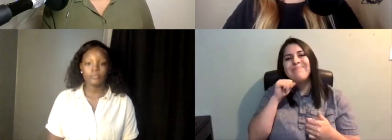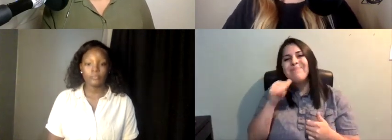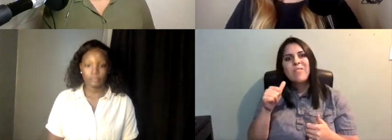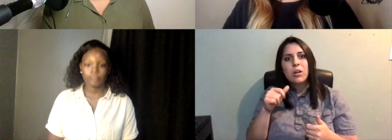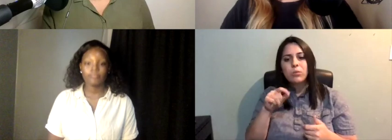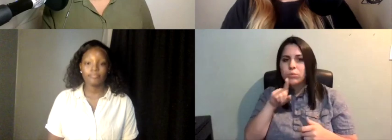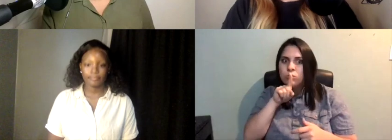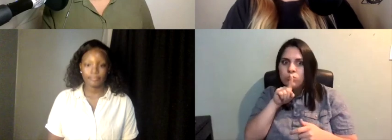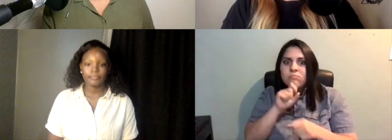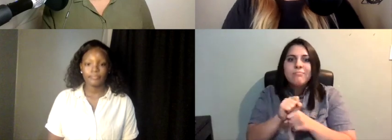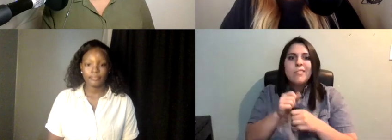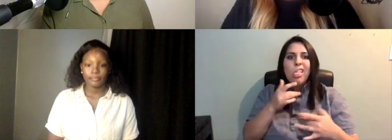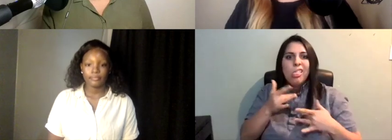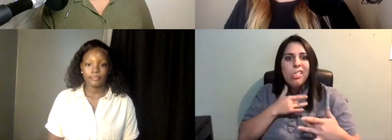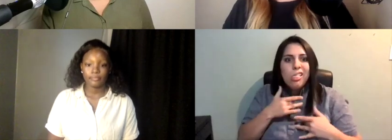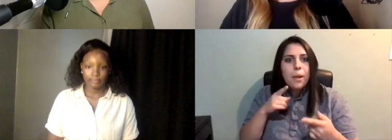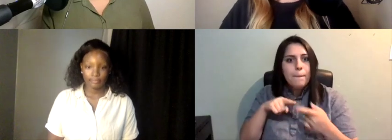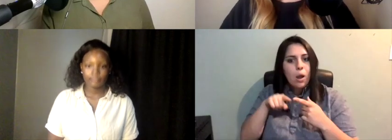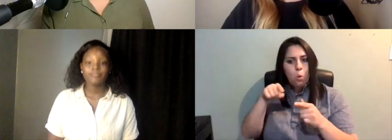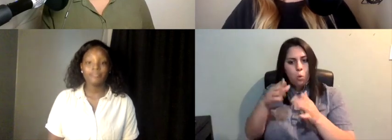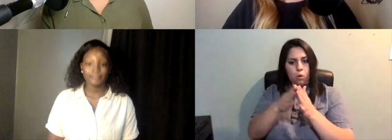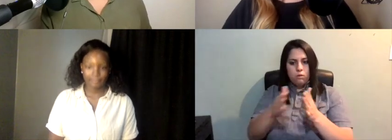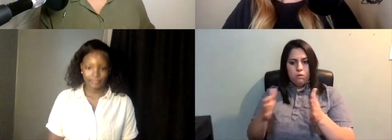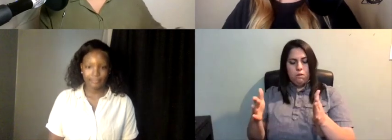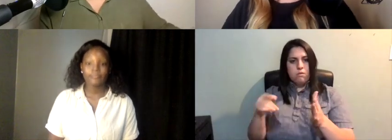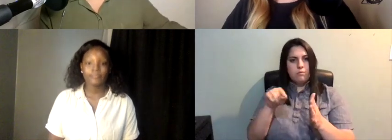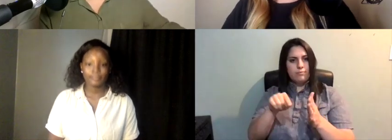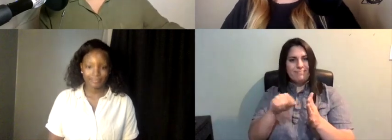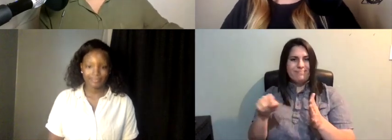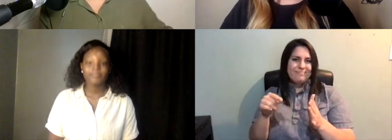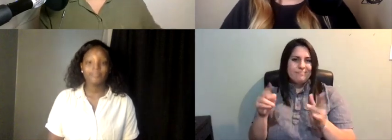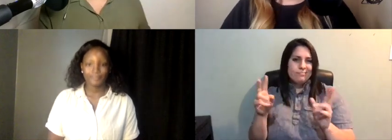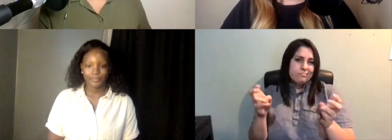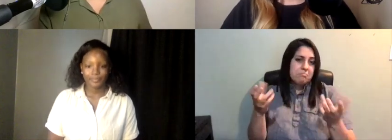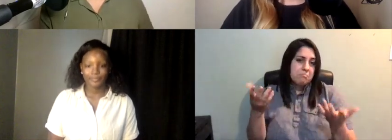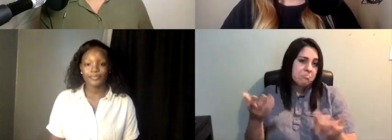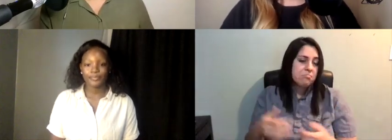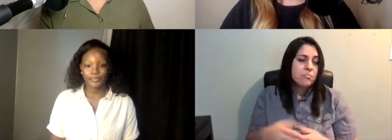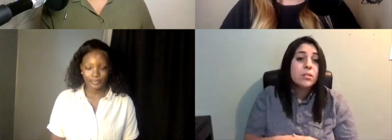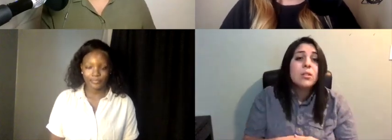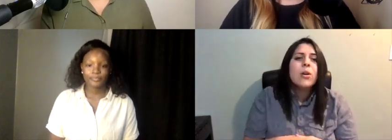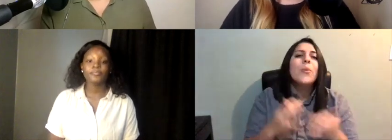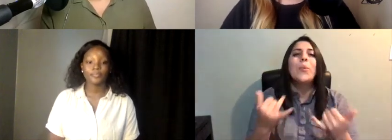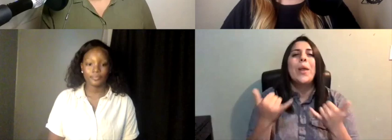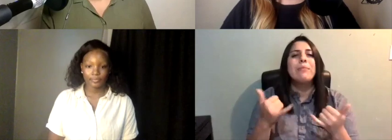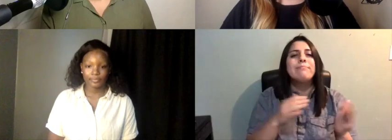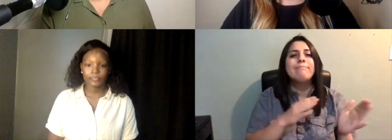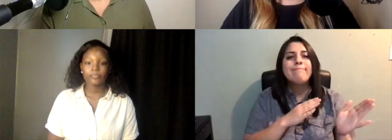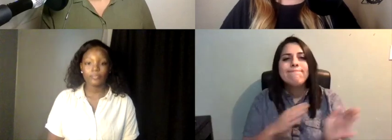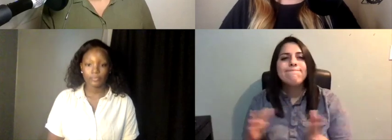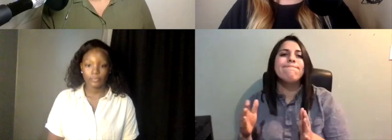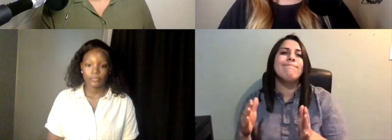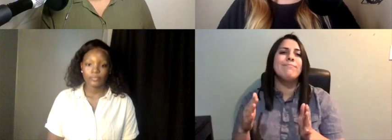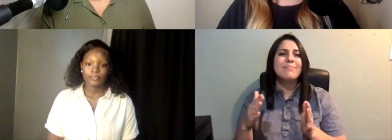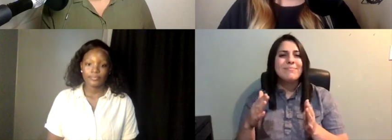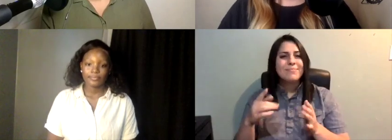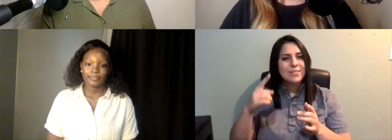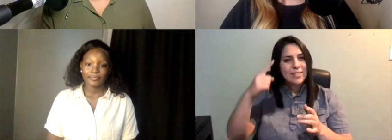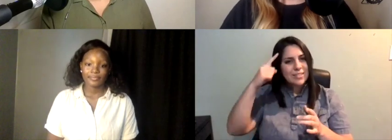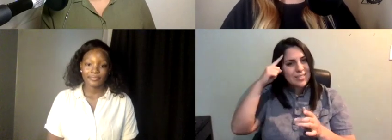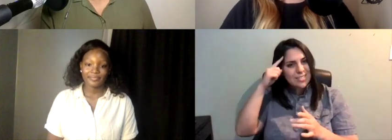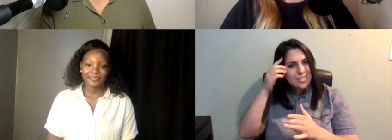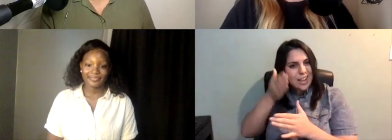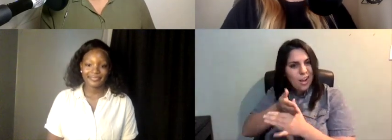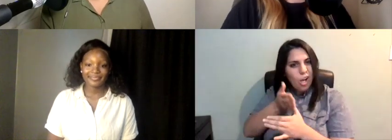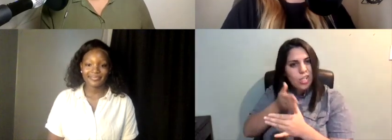You know, so let's talk a little bit about the psychology and the feelings. We love some feelings up in here.